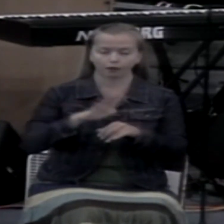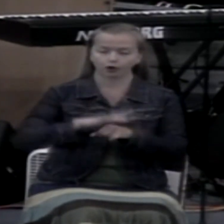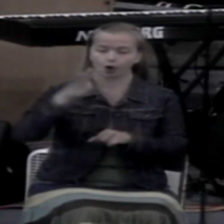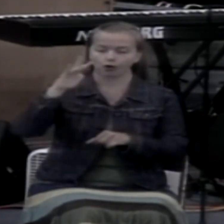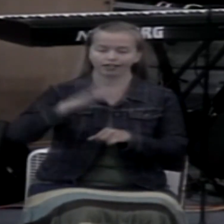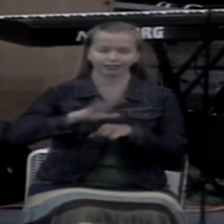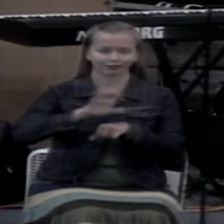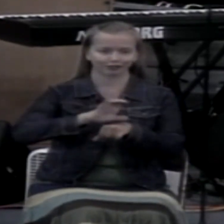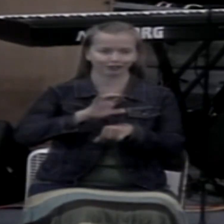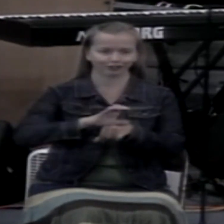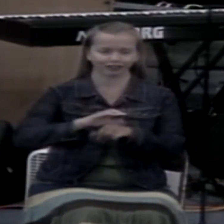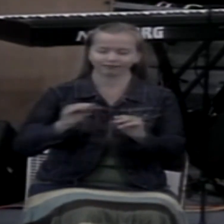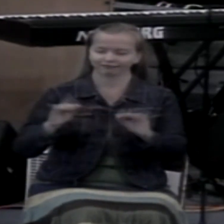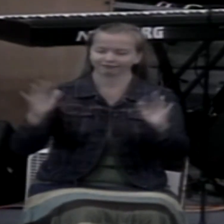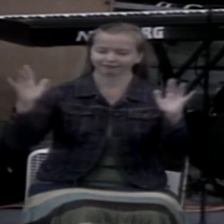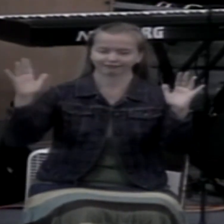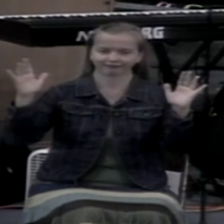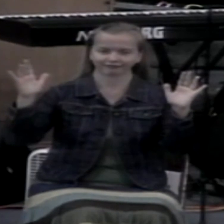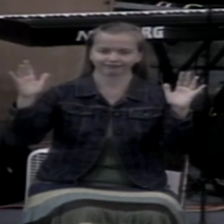us.